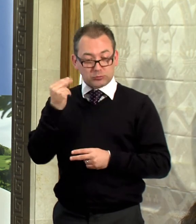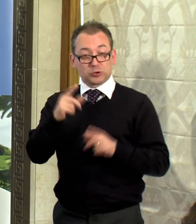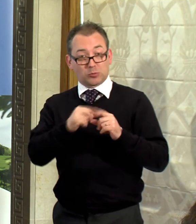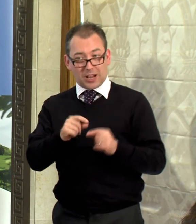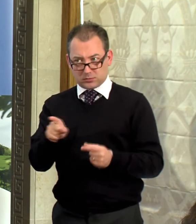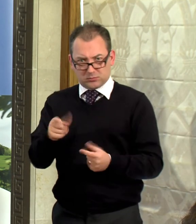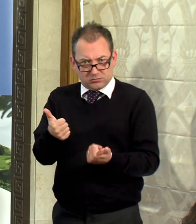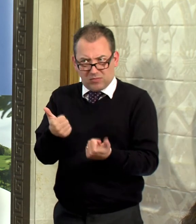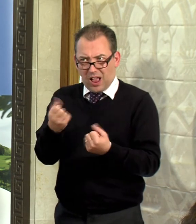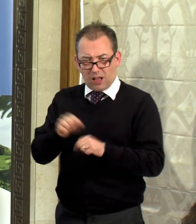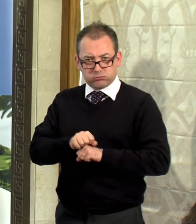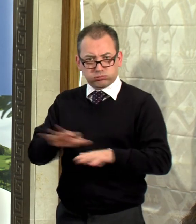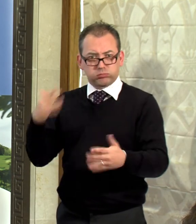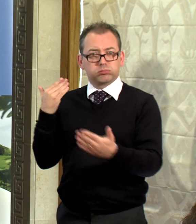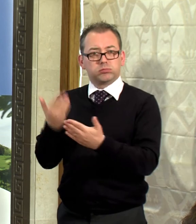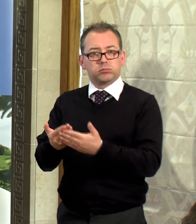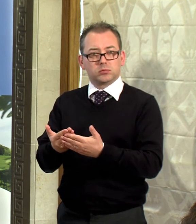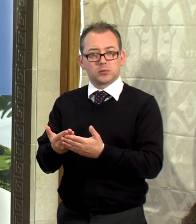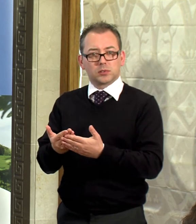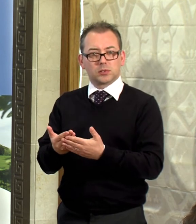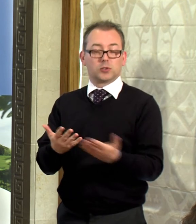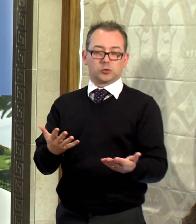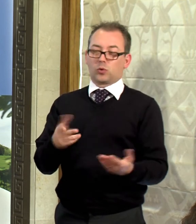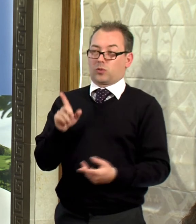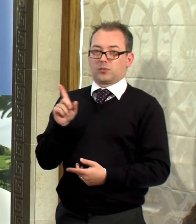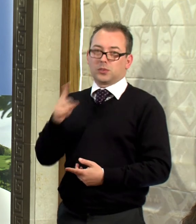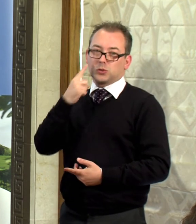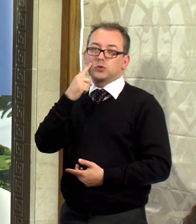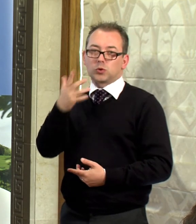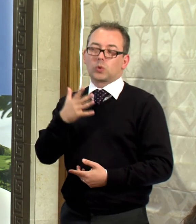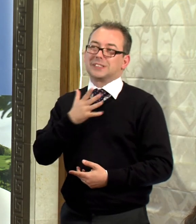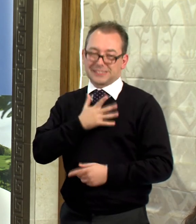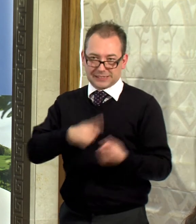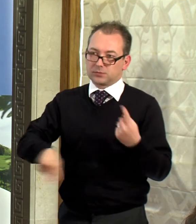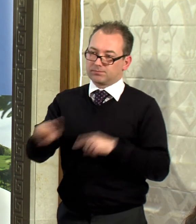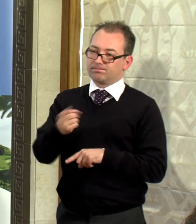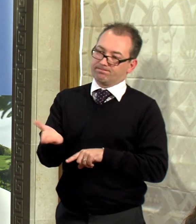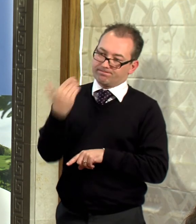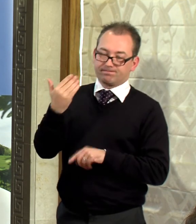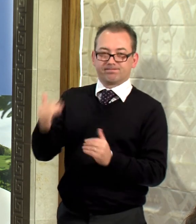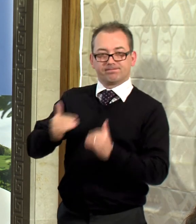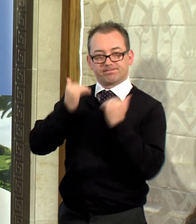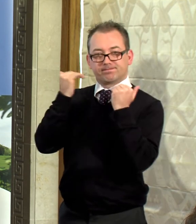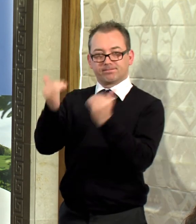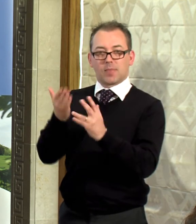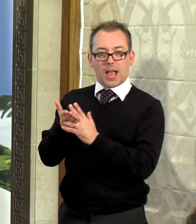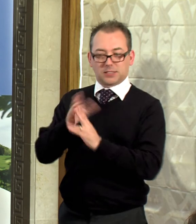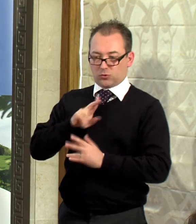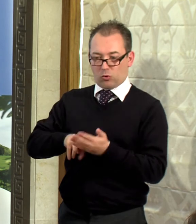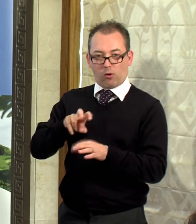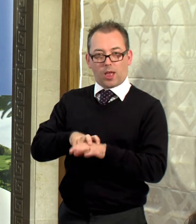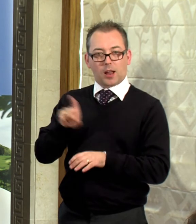facilities. So this reiterates the need for action to improve arts access in Northern